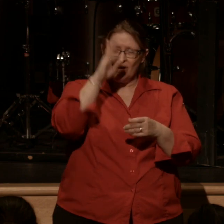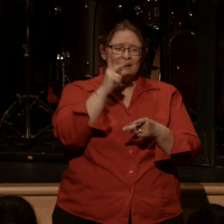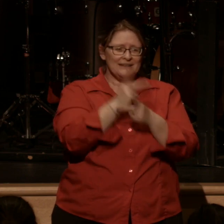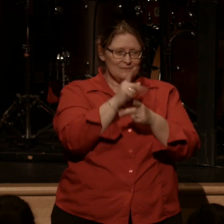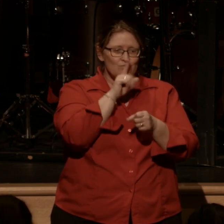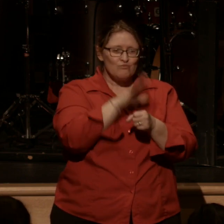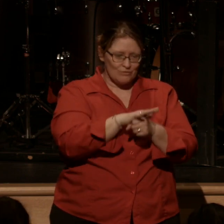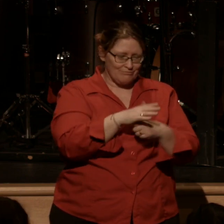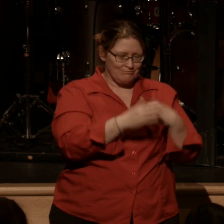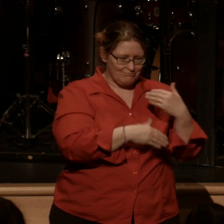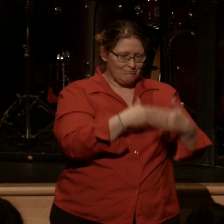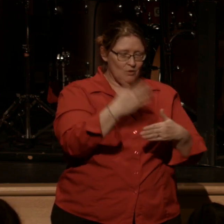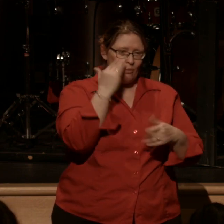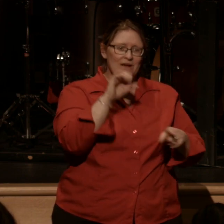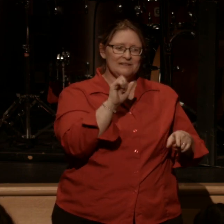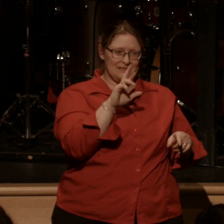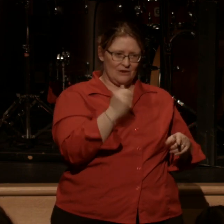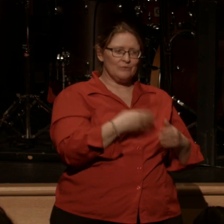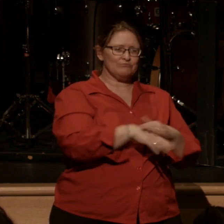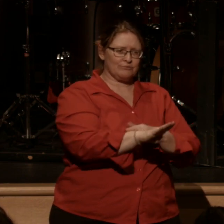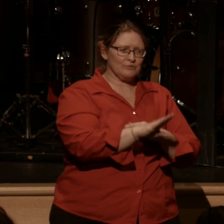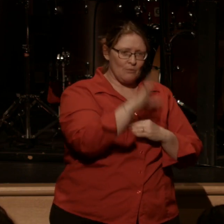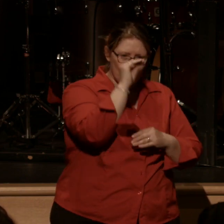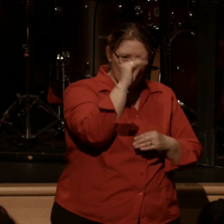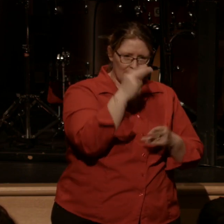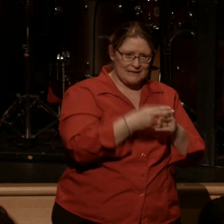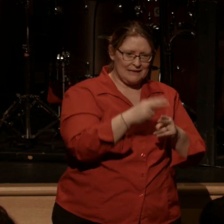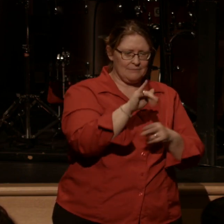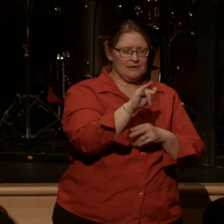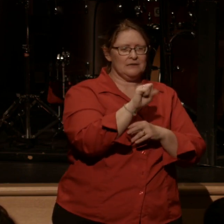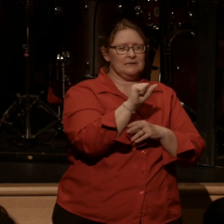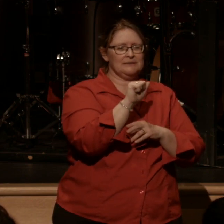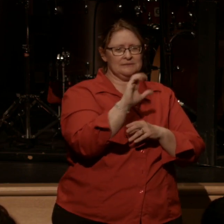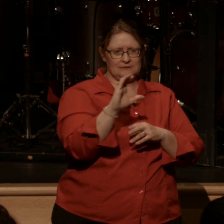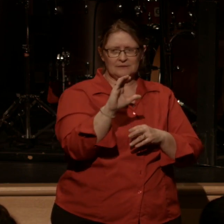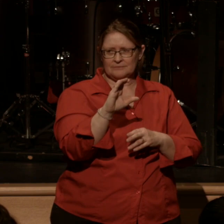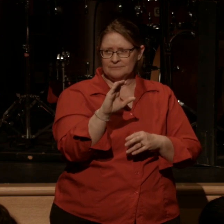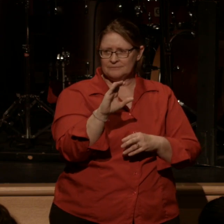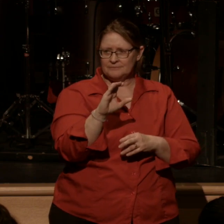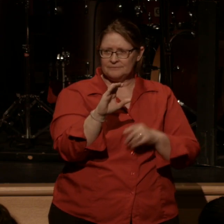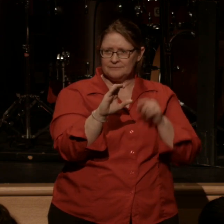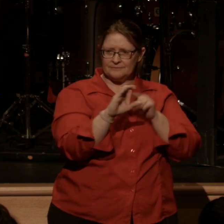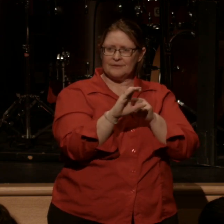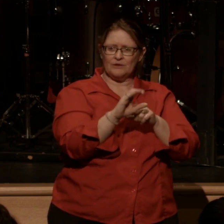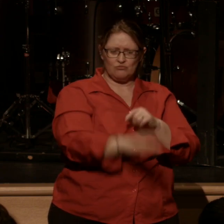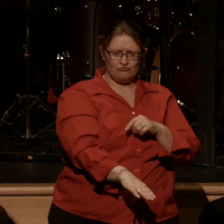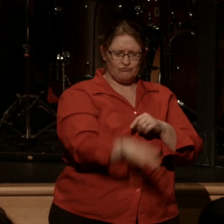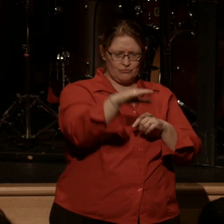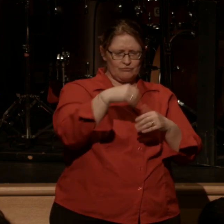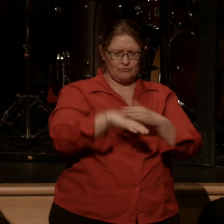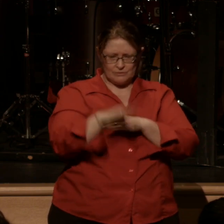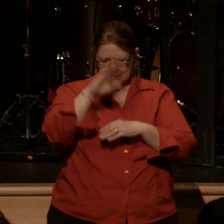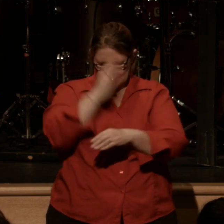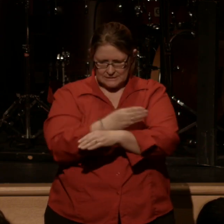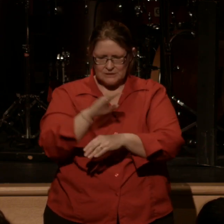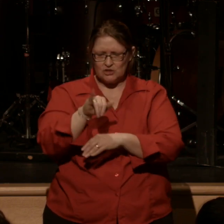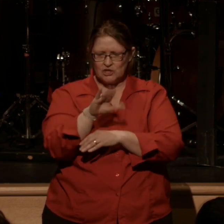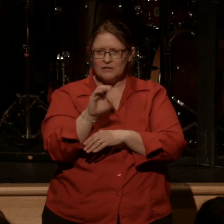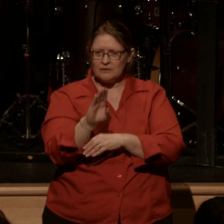promise because him and Sarah had a birth of a boy named Isaac. And Isaac grew up and he had a son named